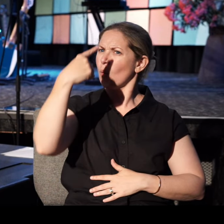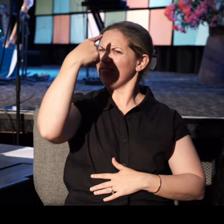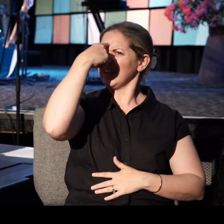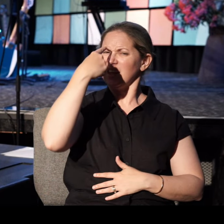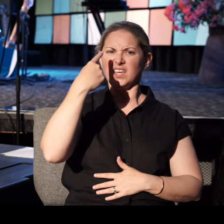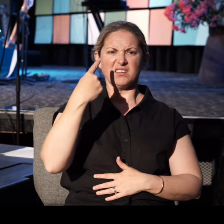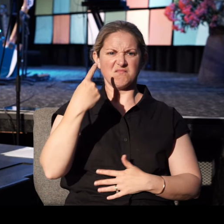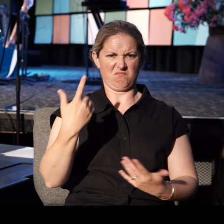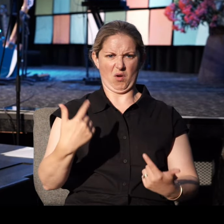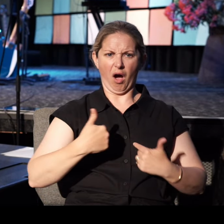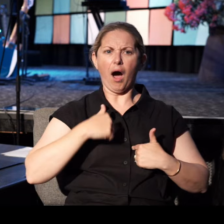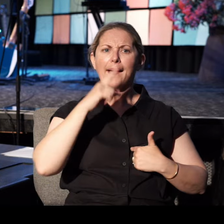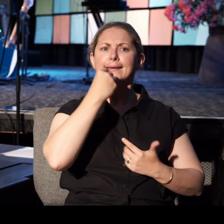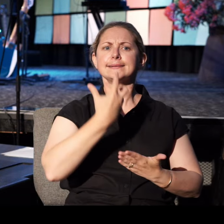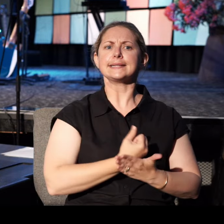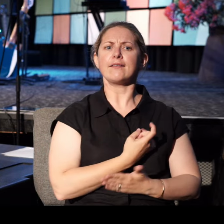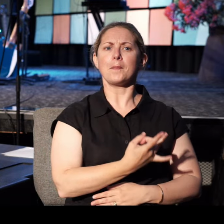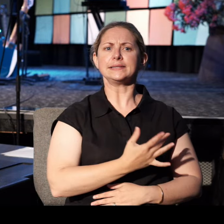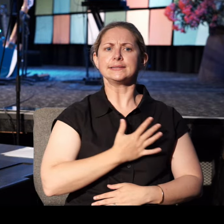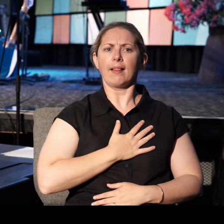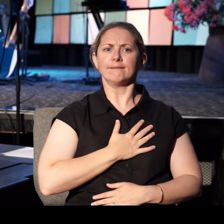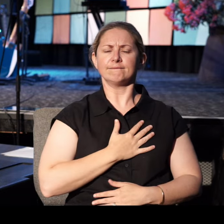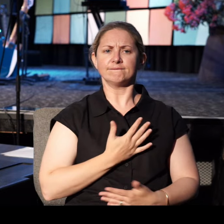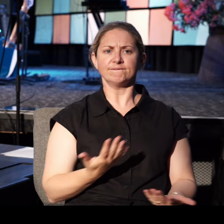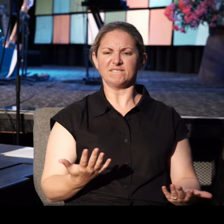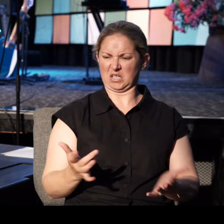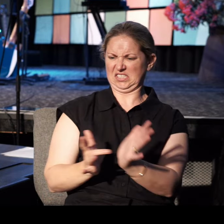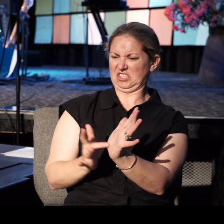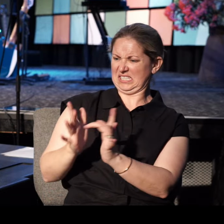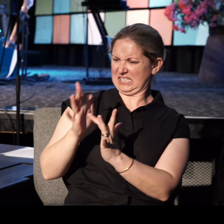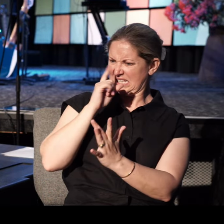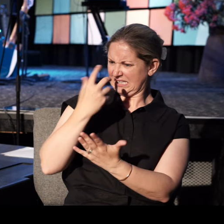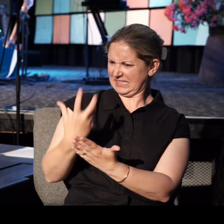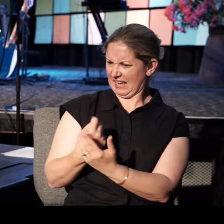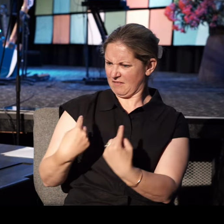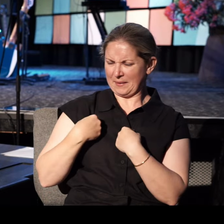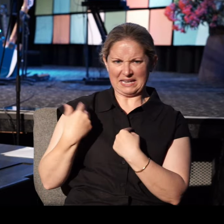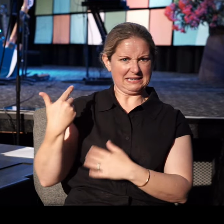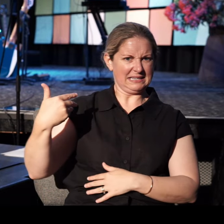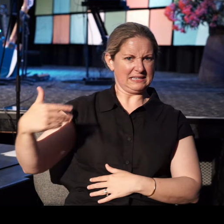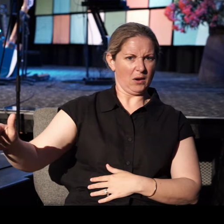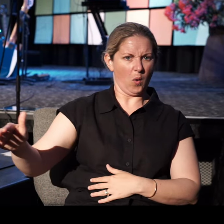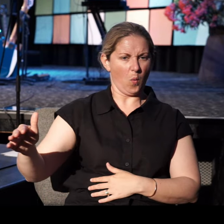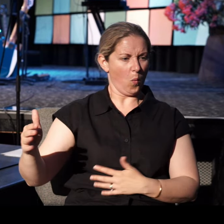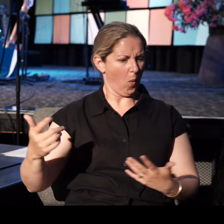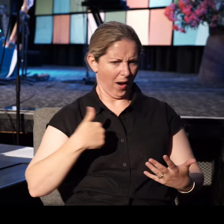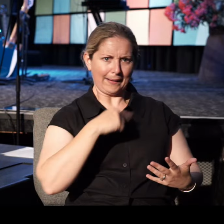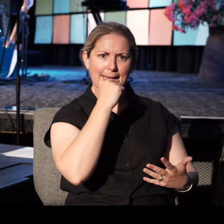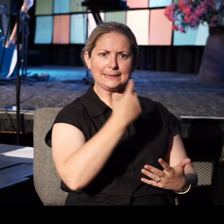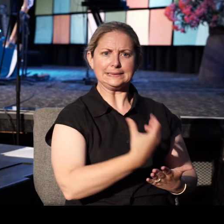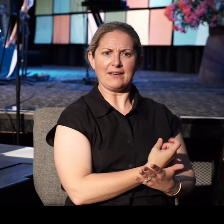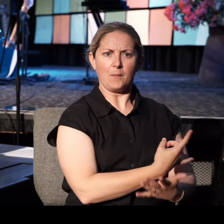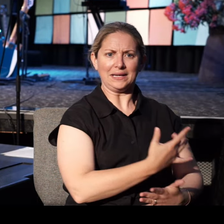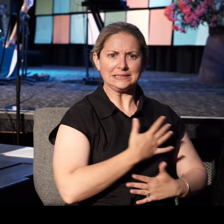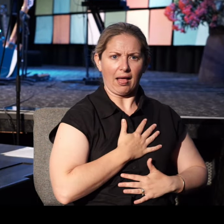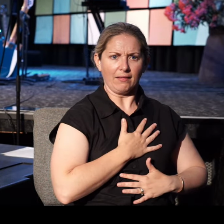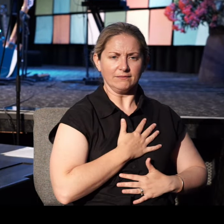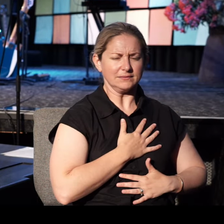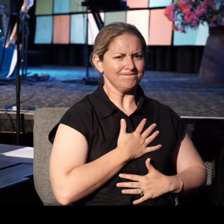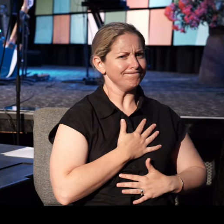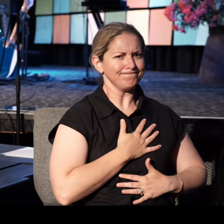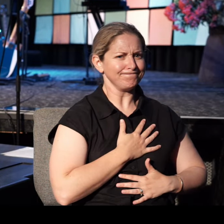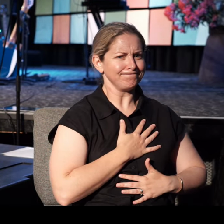your Saviour, as the one who has died in your place, as your Lord, if you're looking to him, then it changes